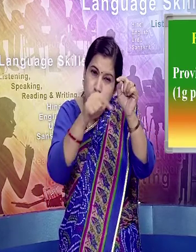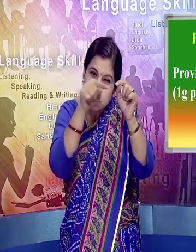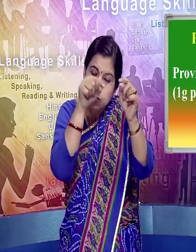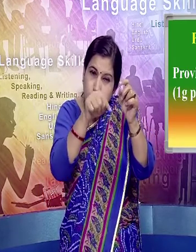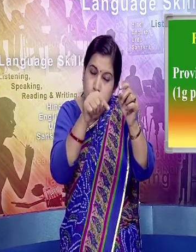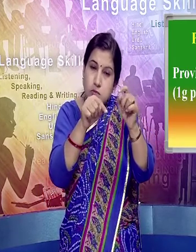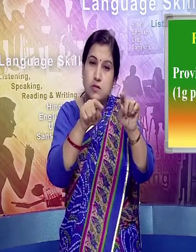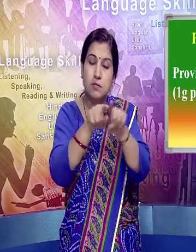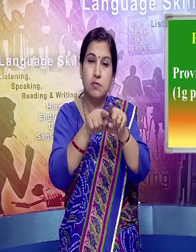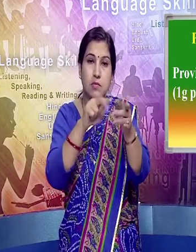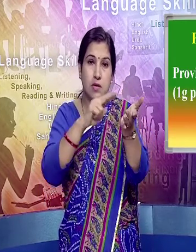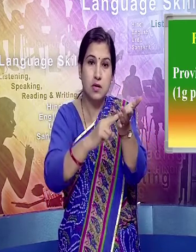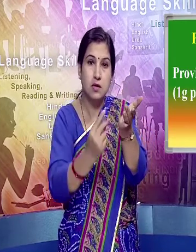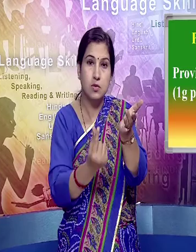on which we survive.